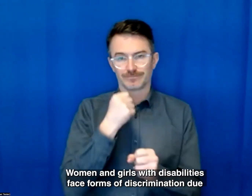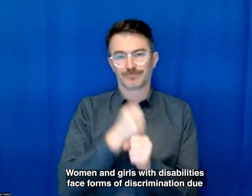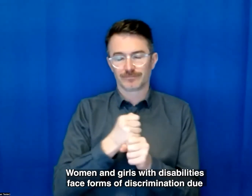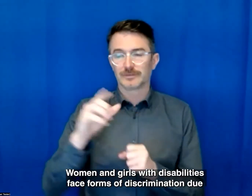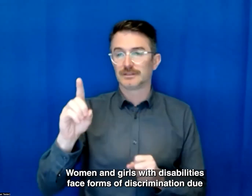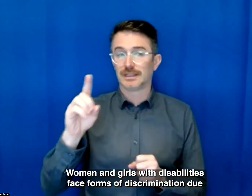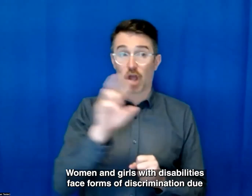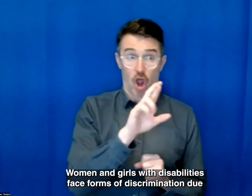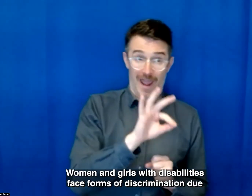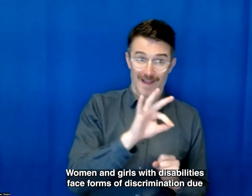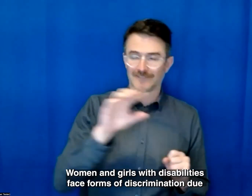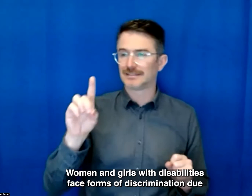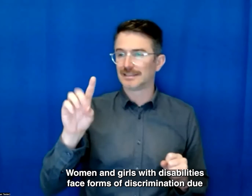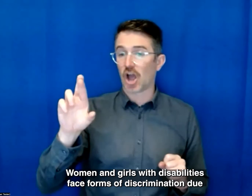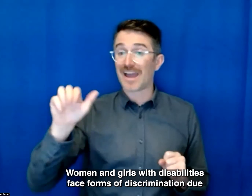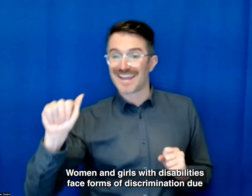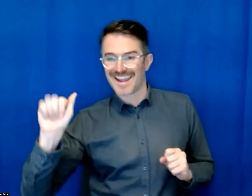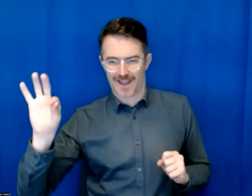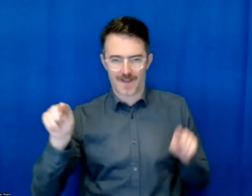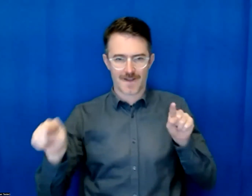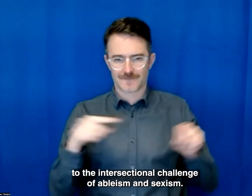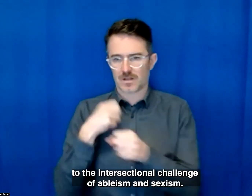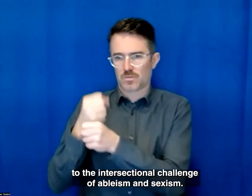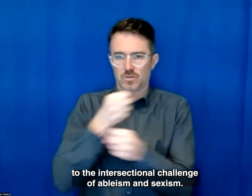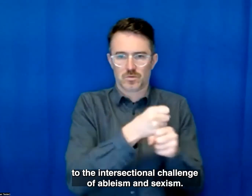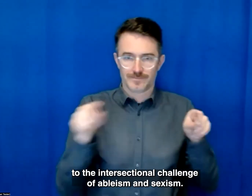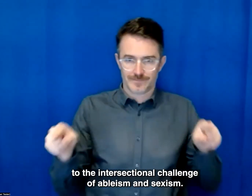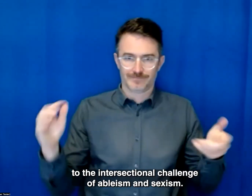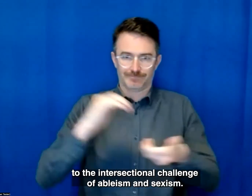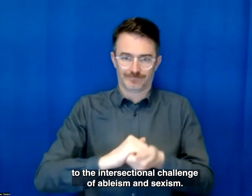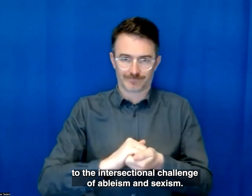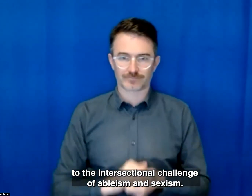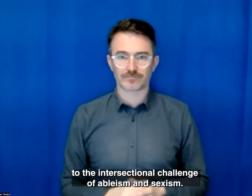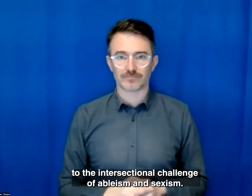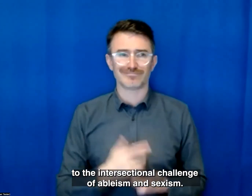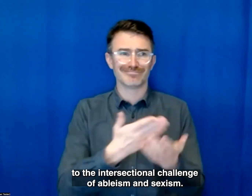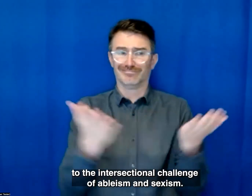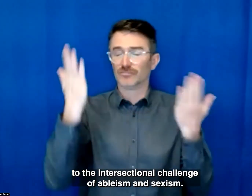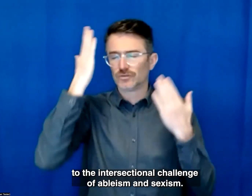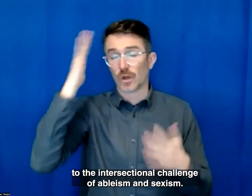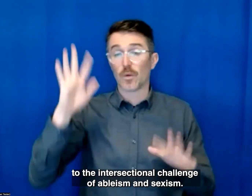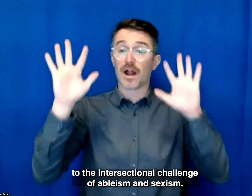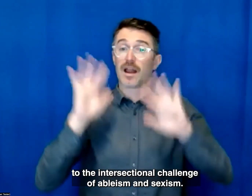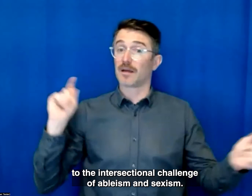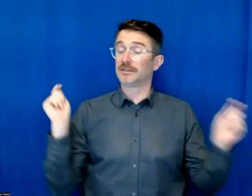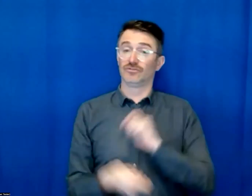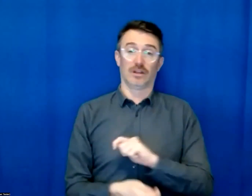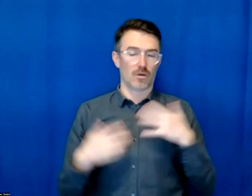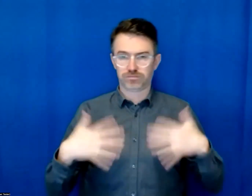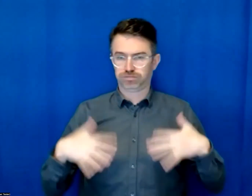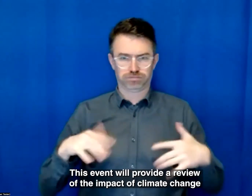face multi-form of discrimination due to the intersectional challenge of ableism and